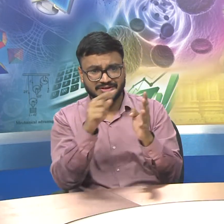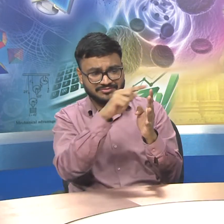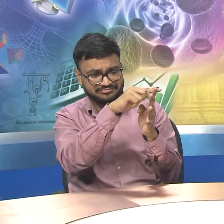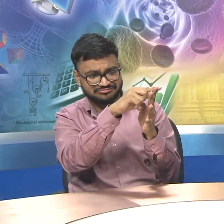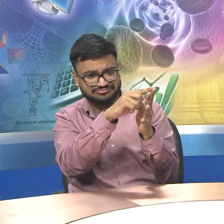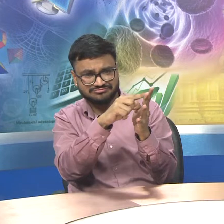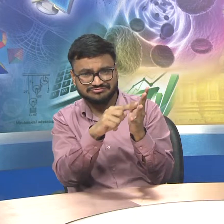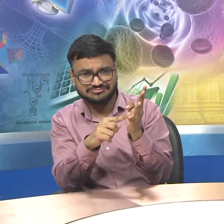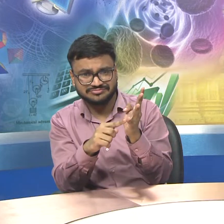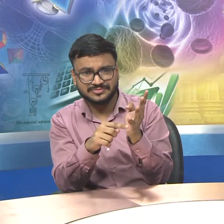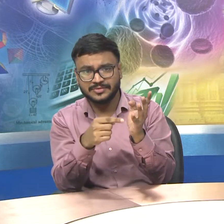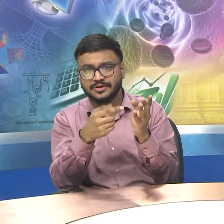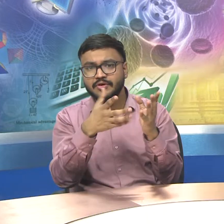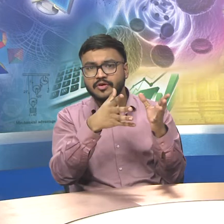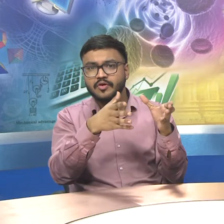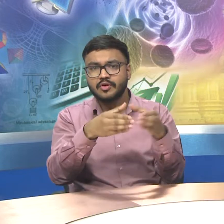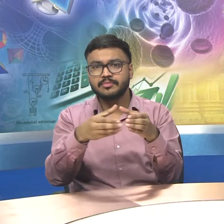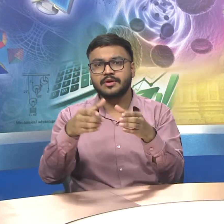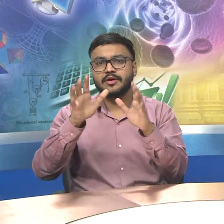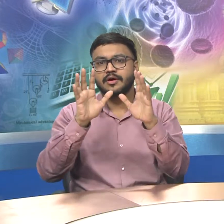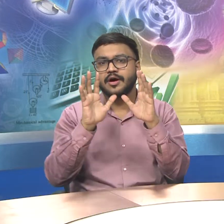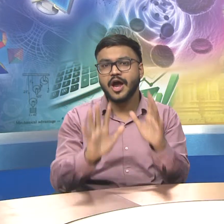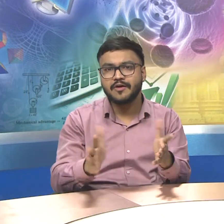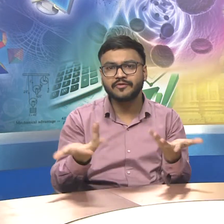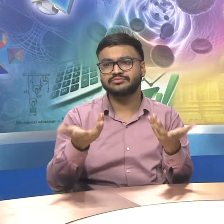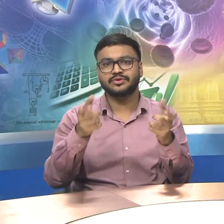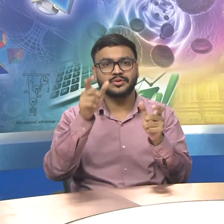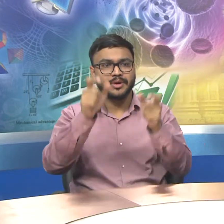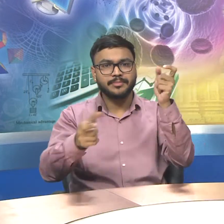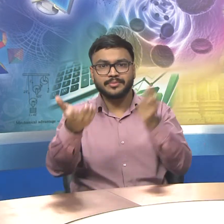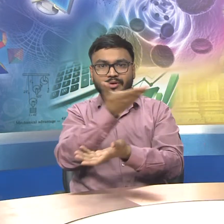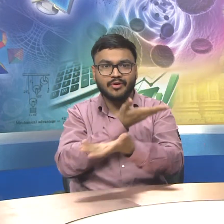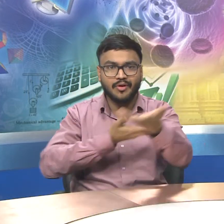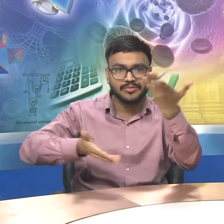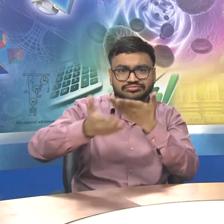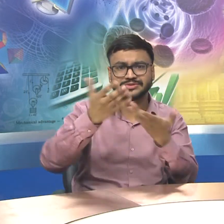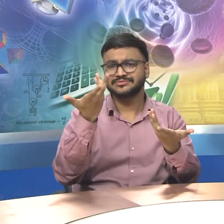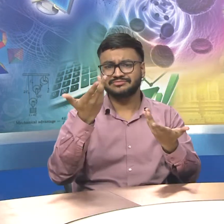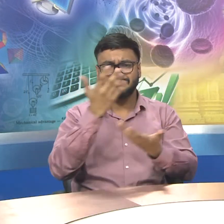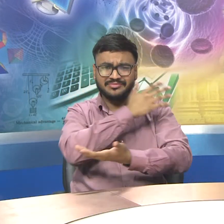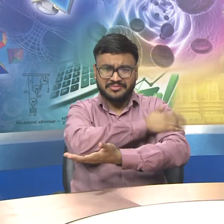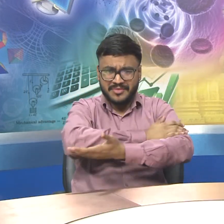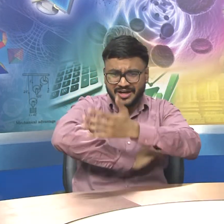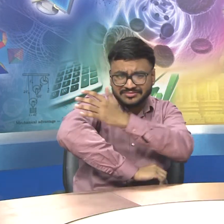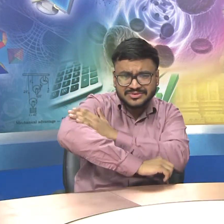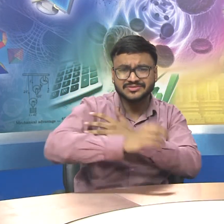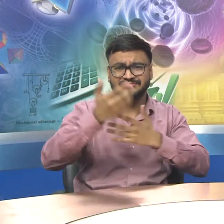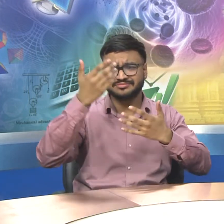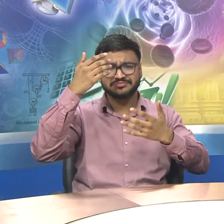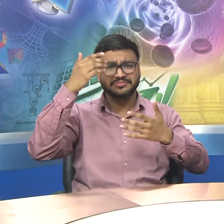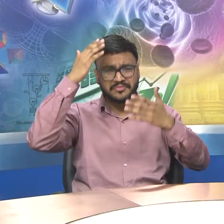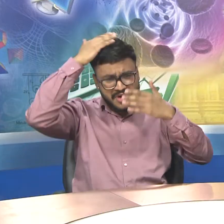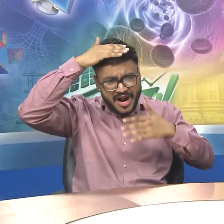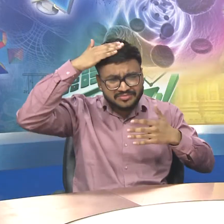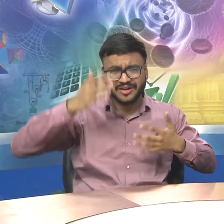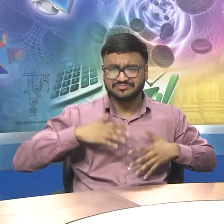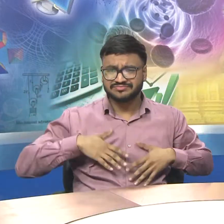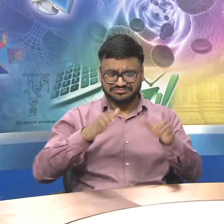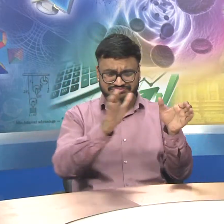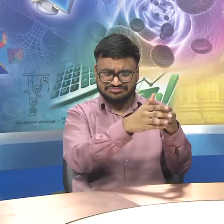Now we have learned some topics and we know about the details, so we will do some activity. Discuss this